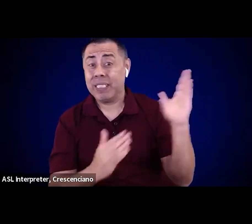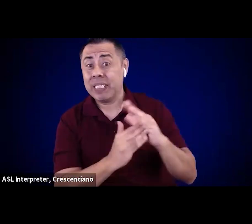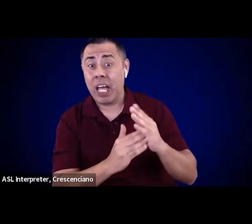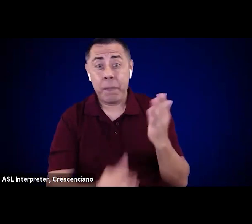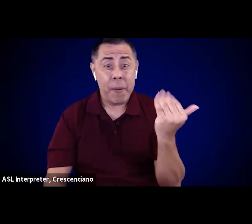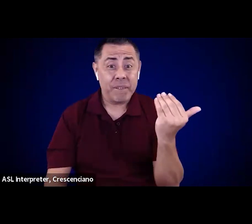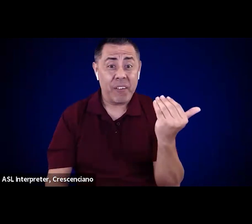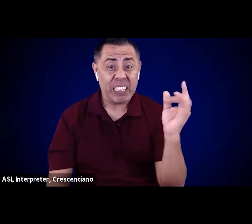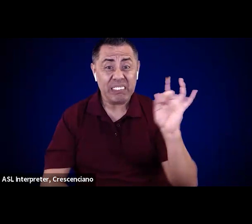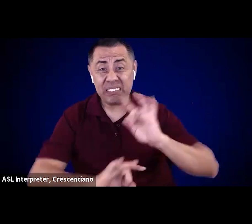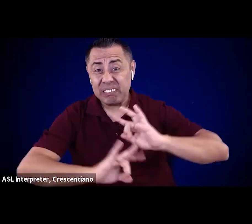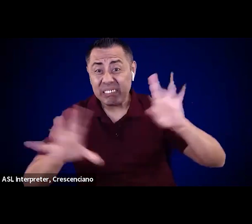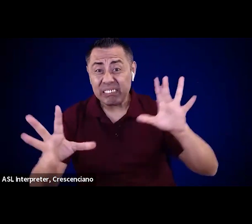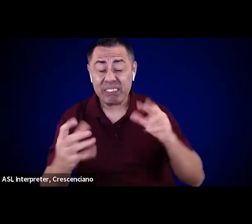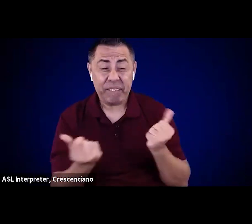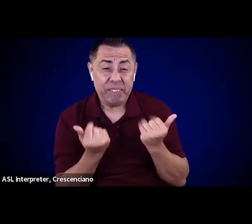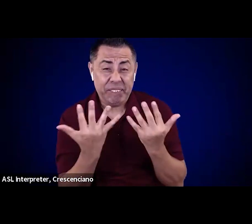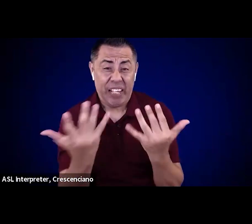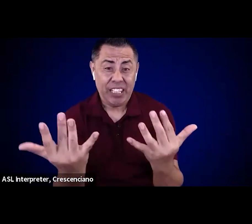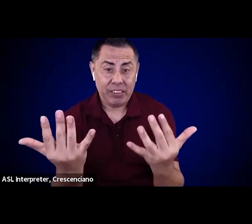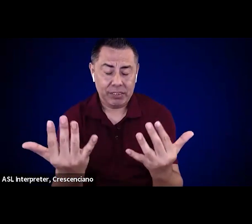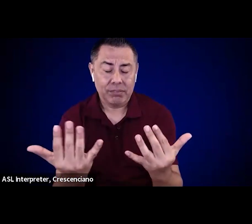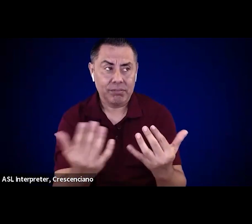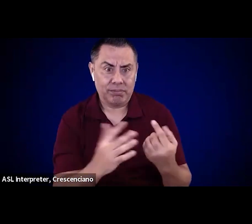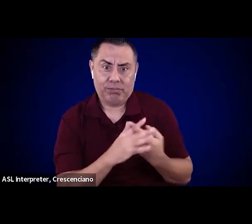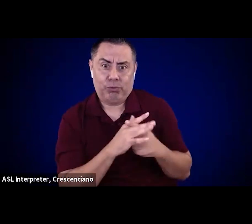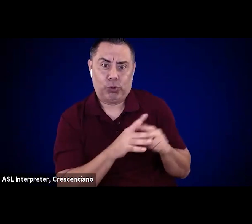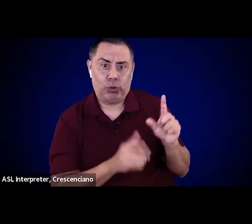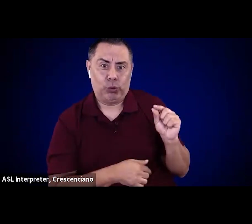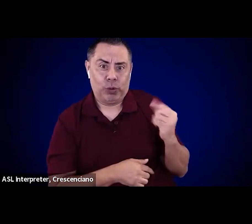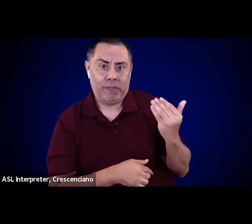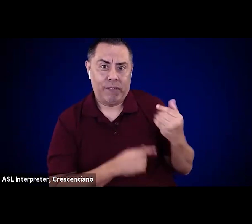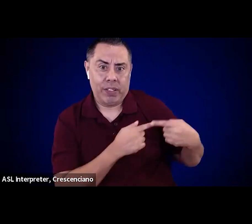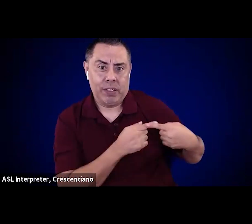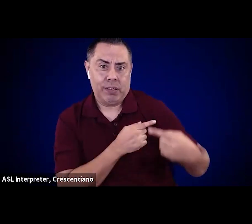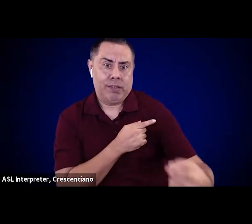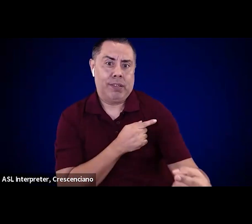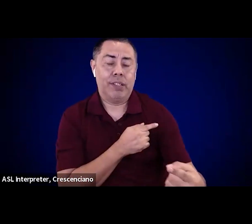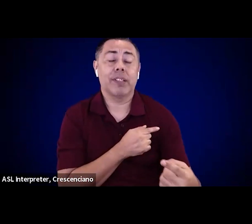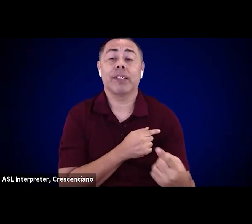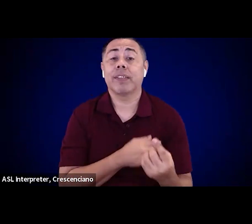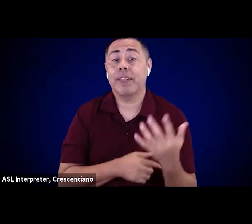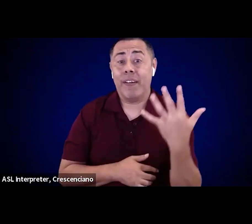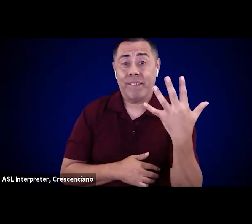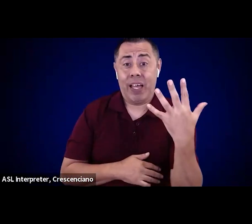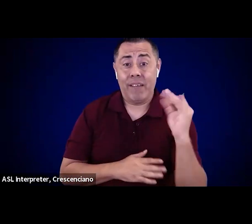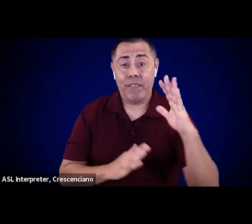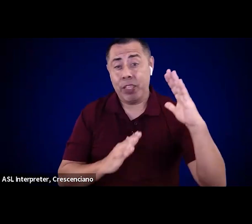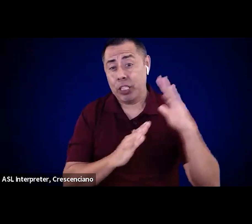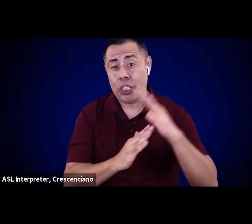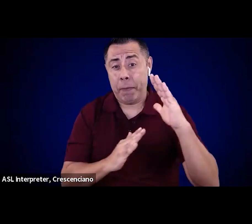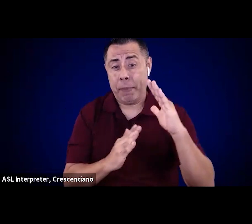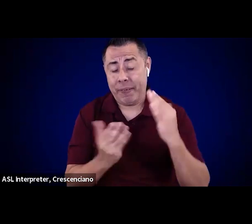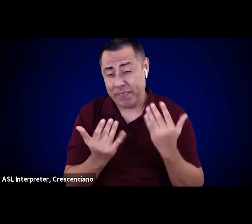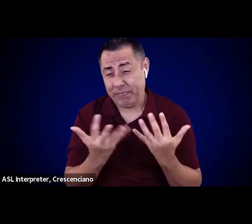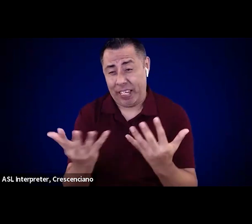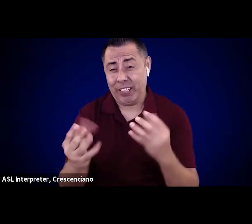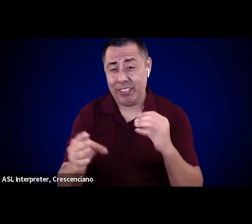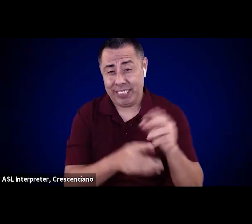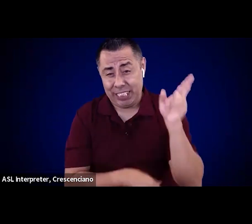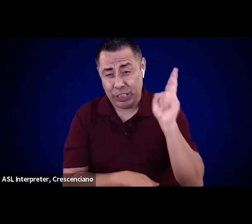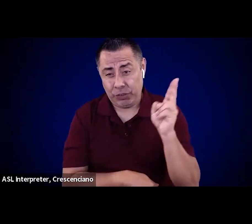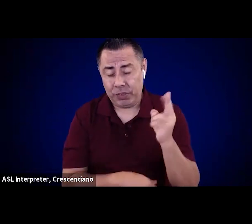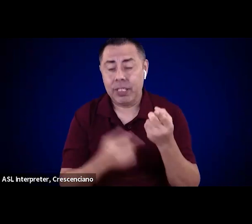and 5 of the top 6 most destructive fires in the state's history occurred in August and September of